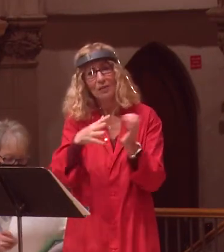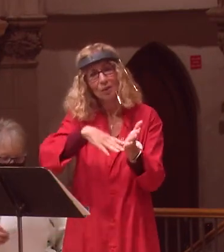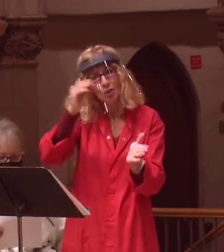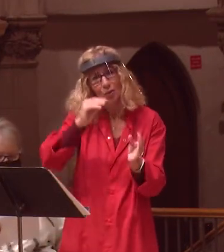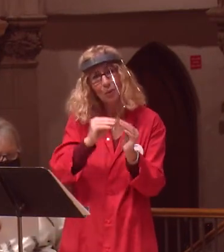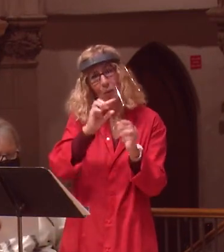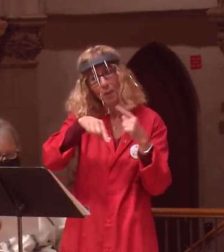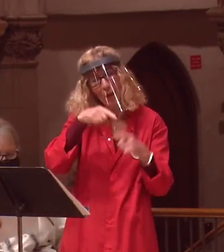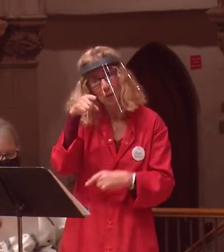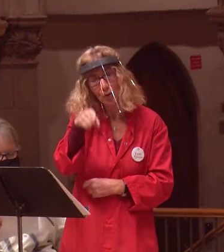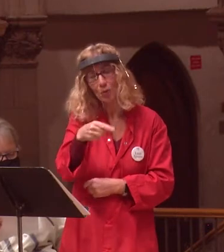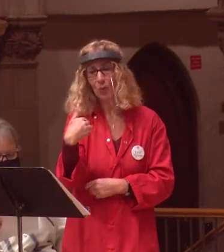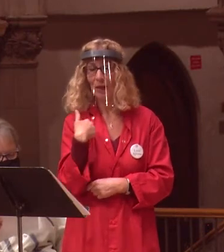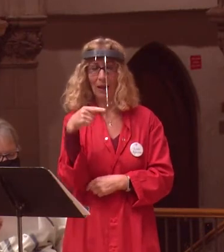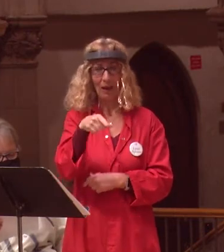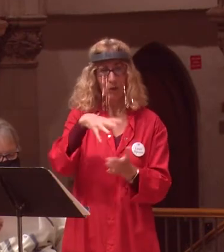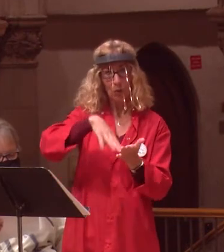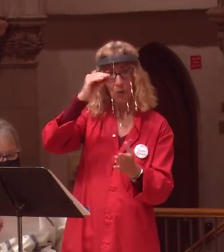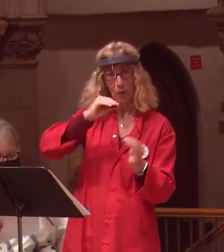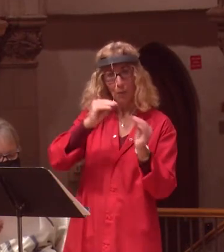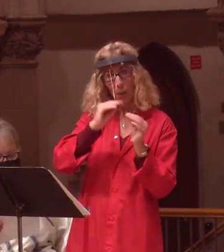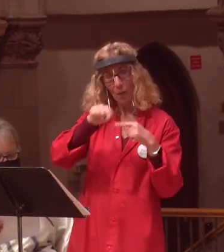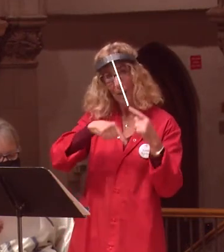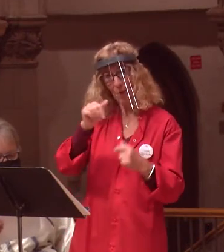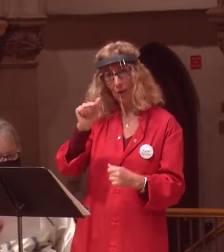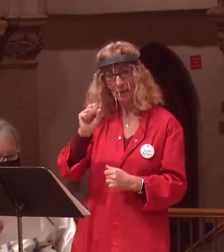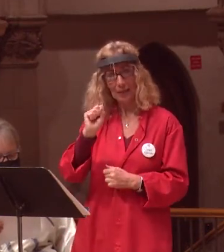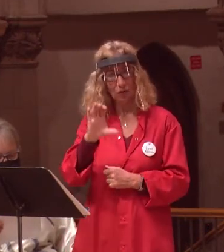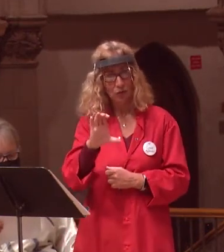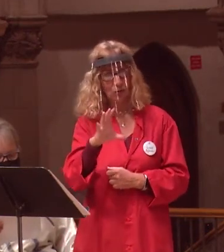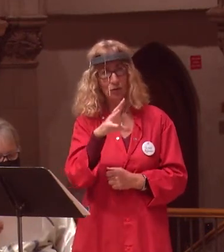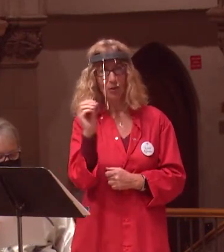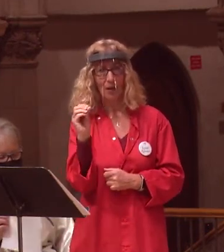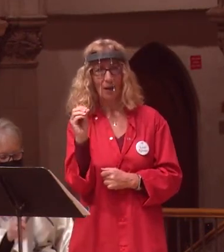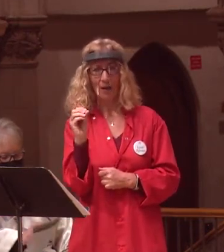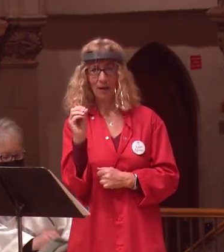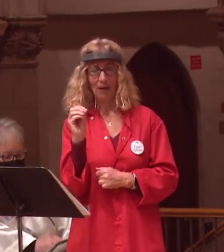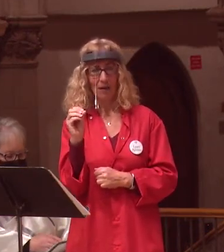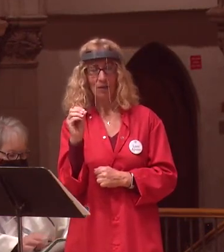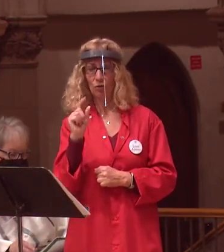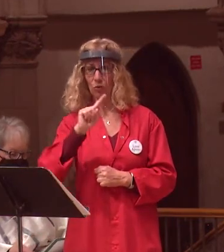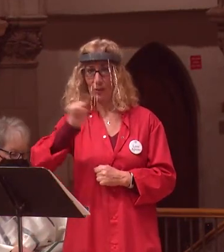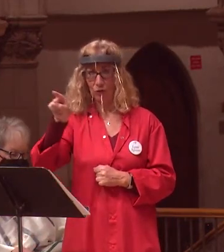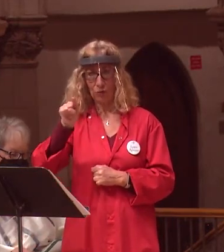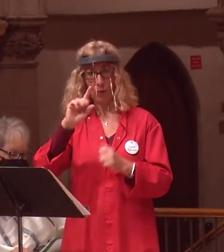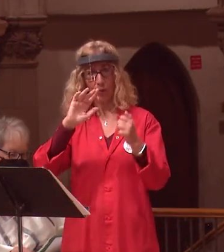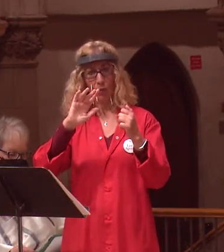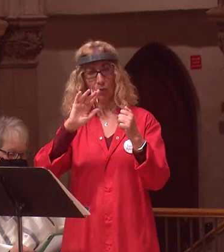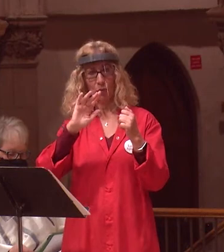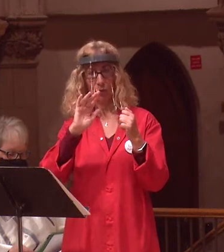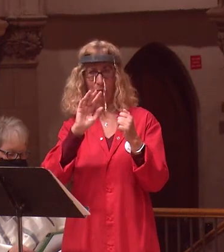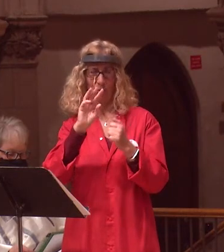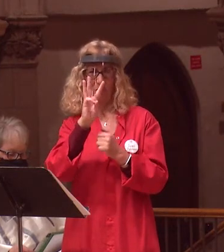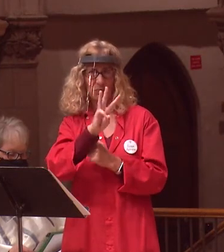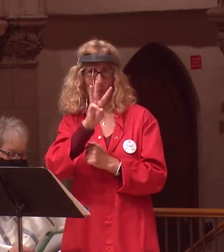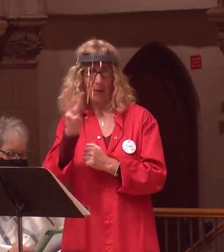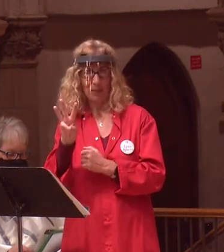learn more about All Saints Church. And a great way to do that is just go to our website,